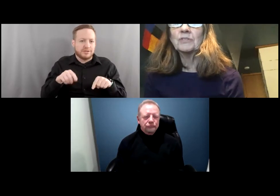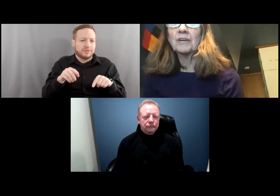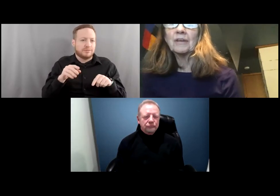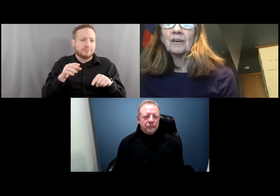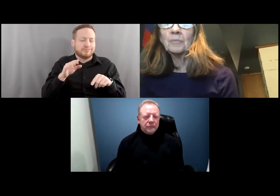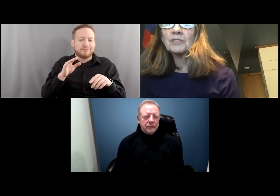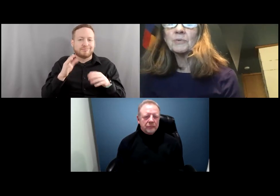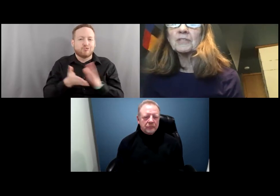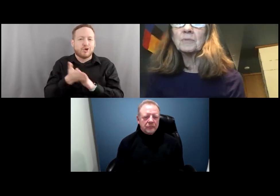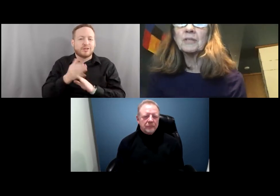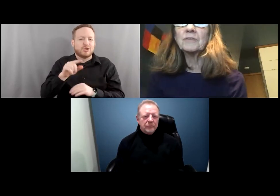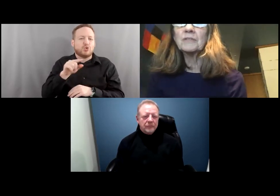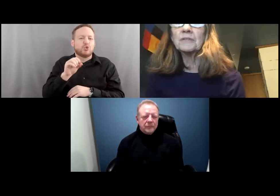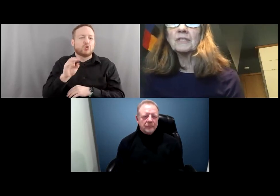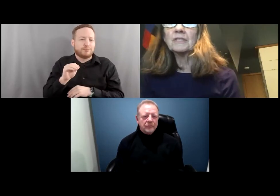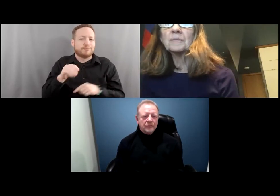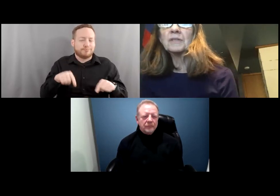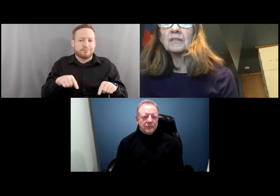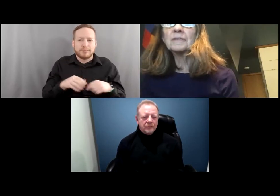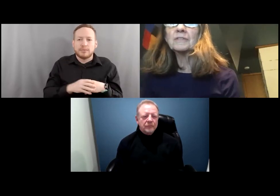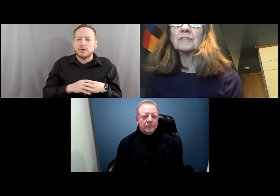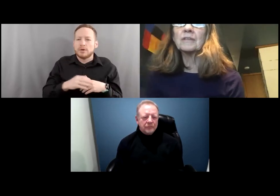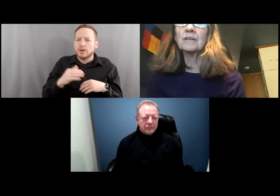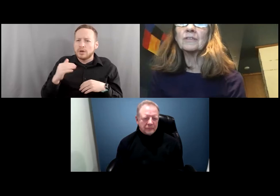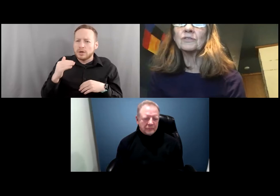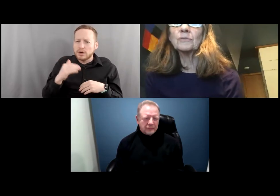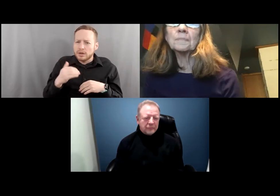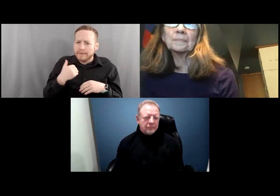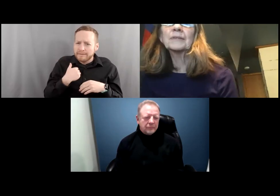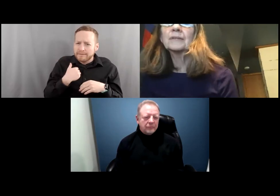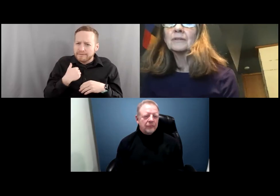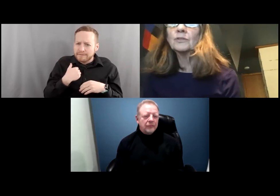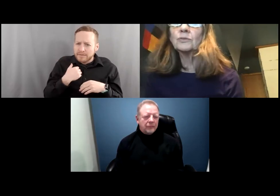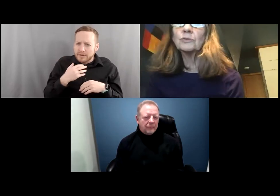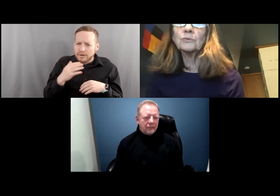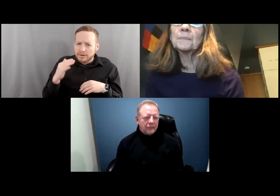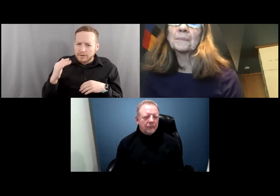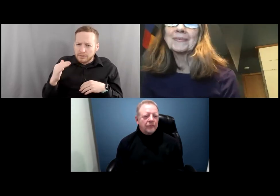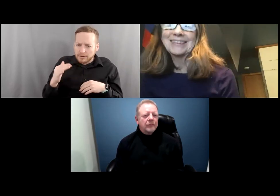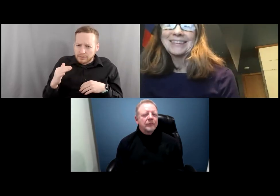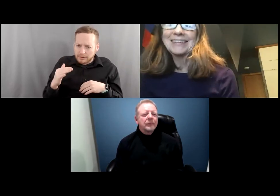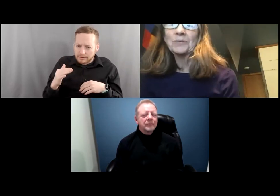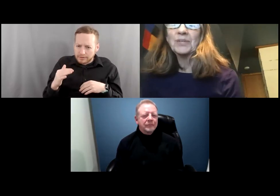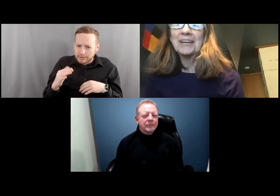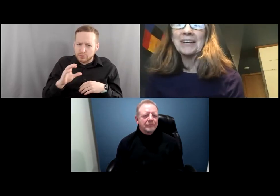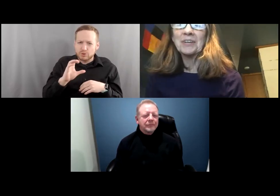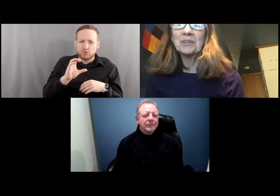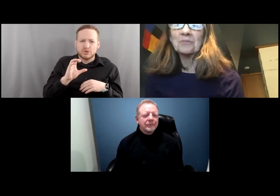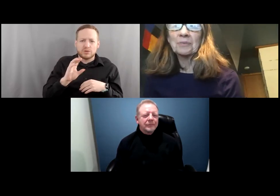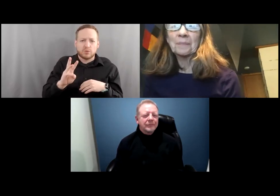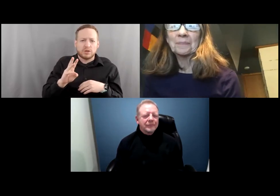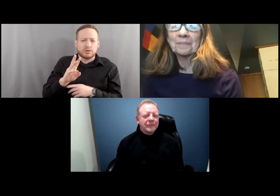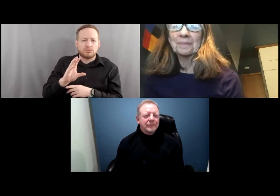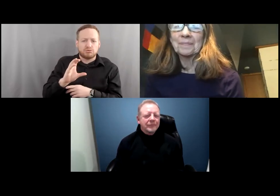who is helping us with this meeting, facilitating this meeting. She's our Zoom guru. We